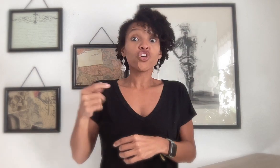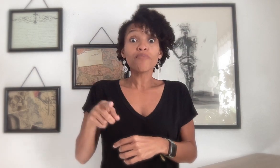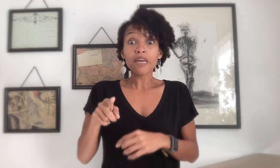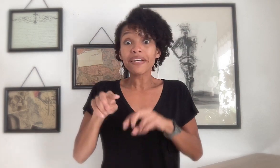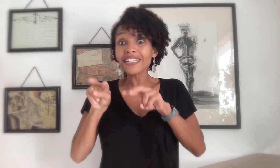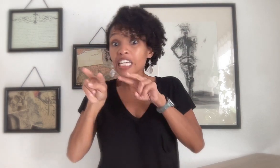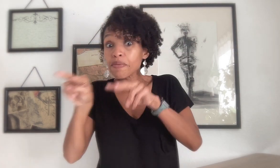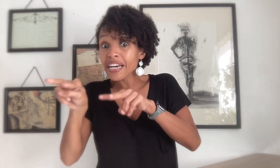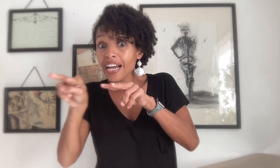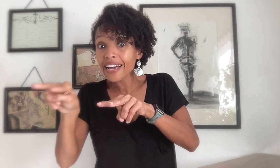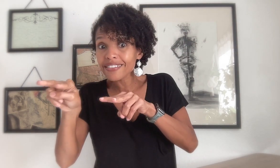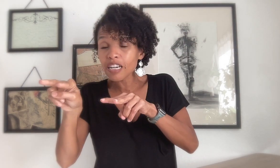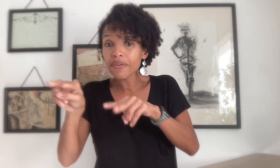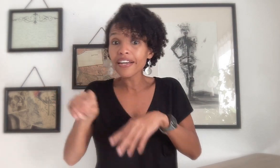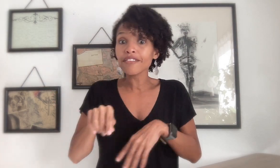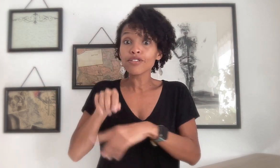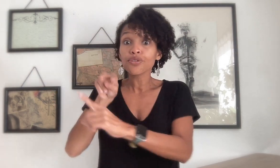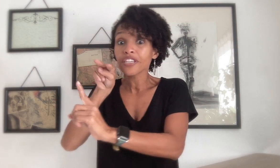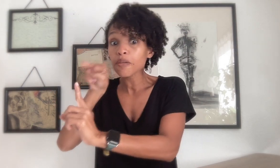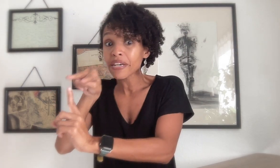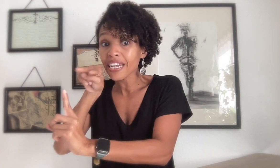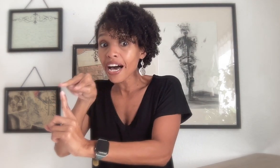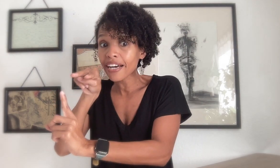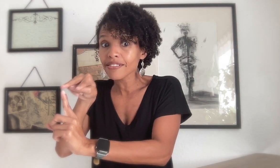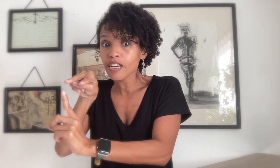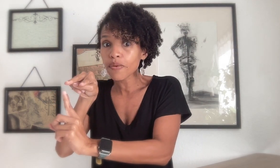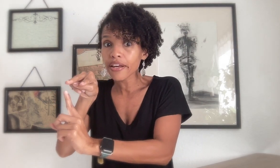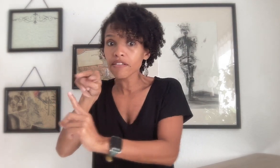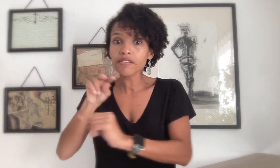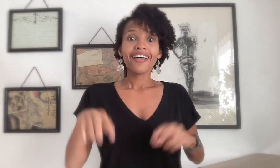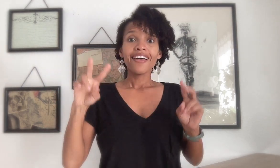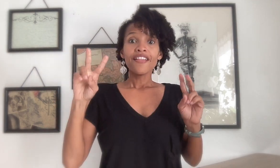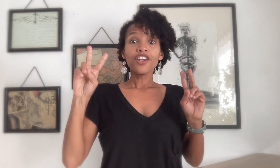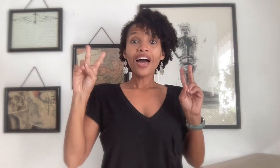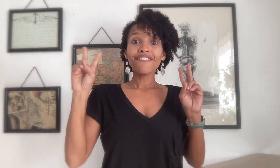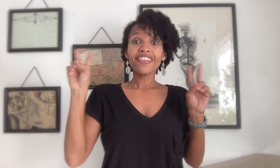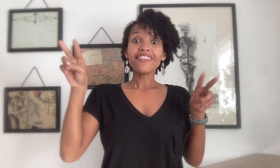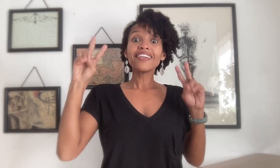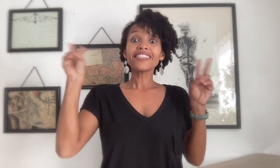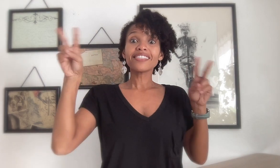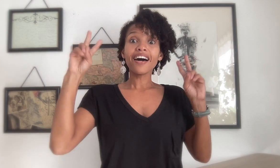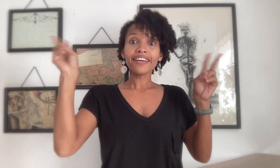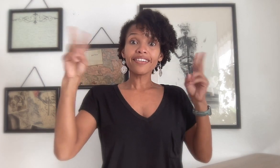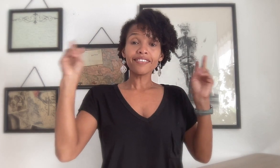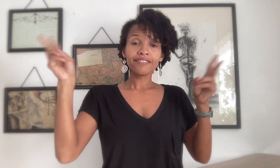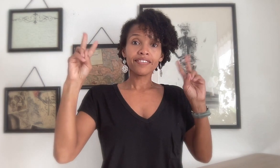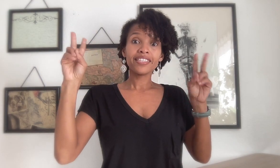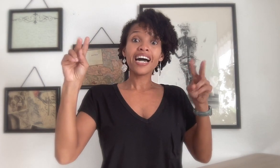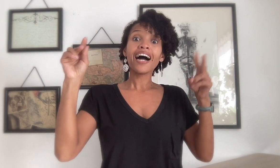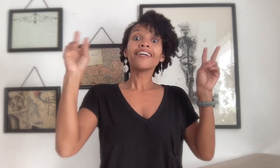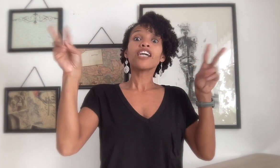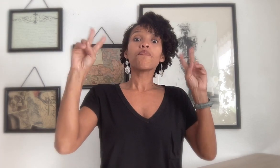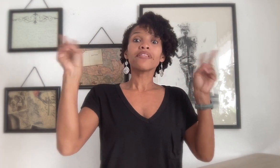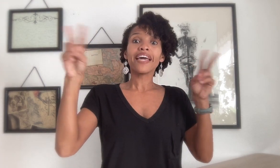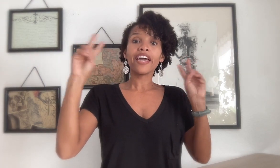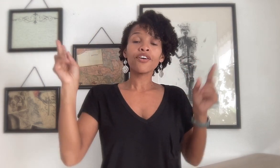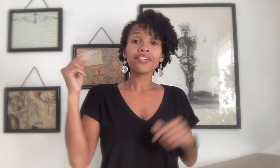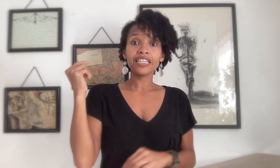may be keeping an eye on someone else or keeping an eye on someone else. Then you have this sign, the eyes up in the air, and it's